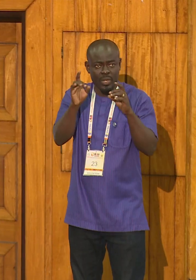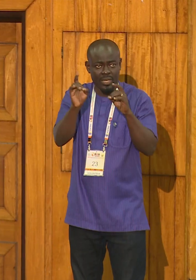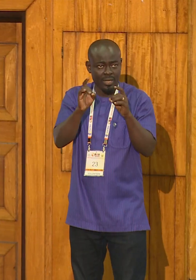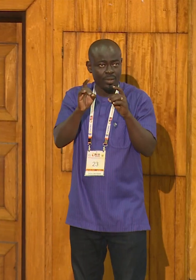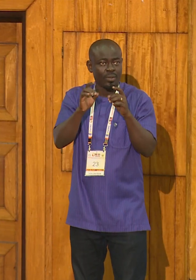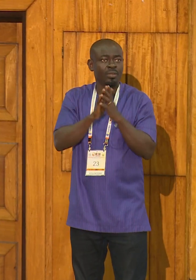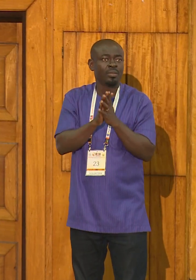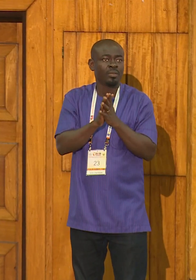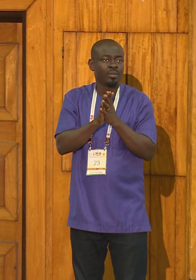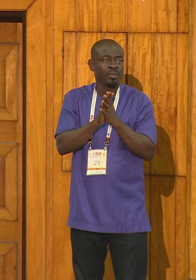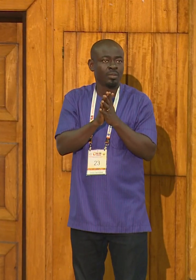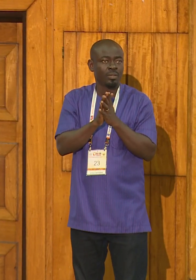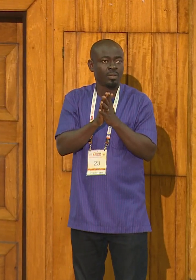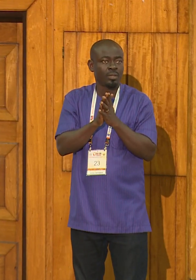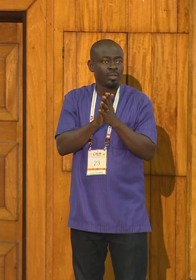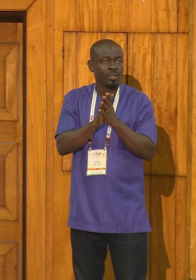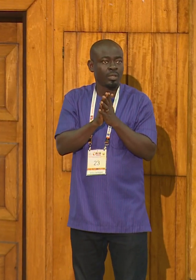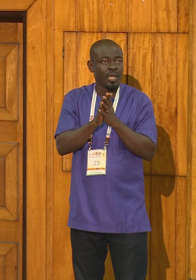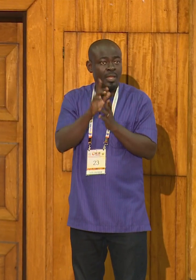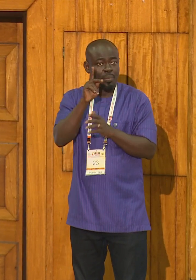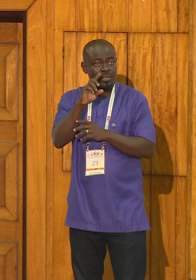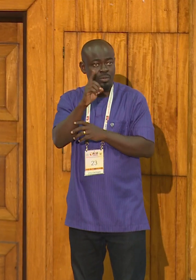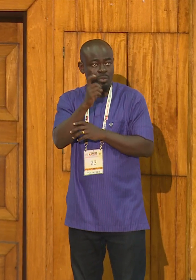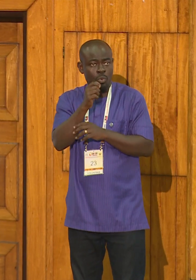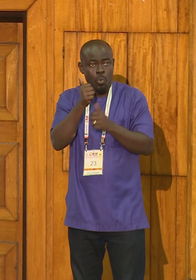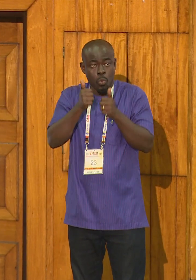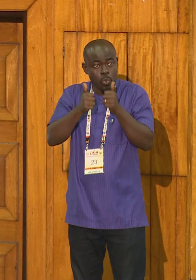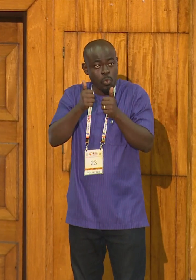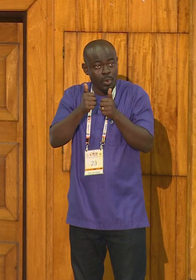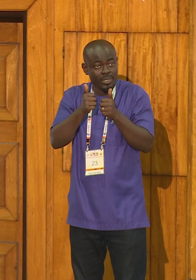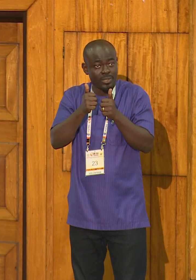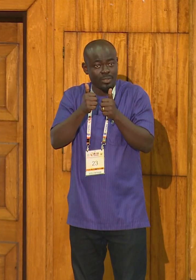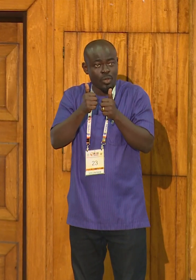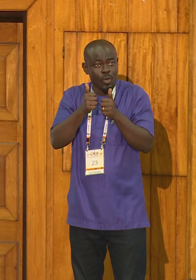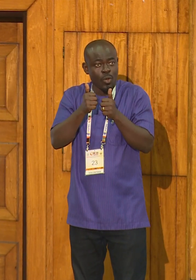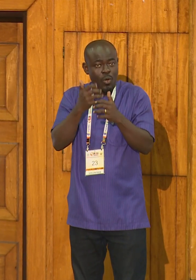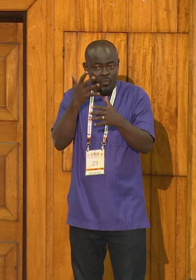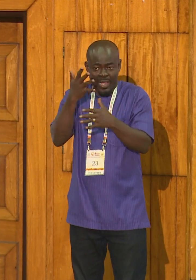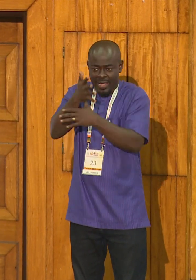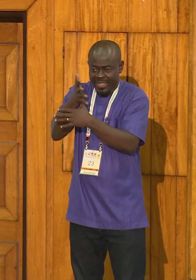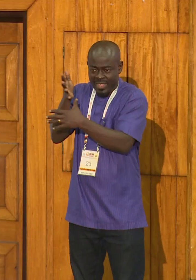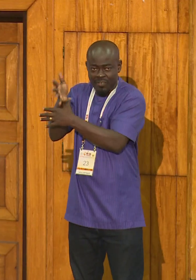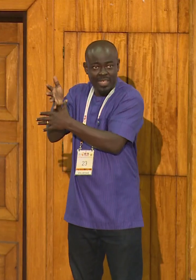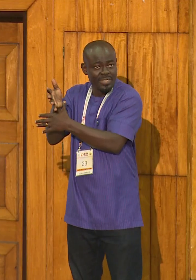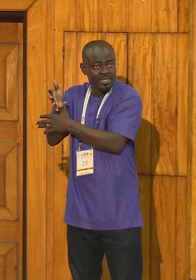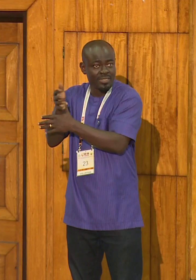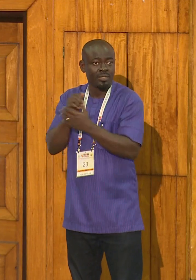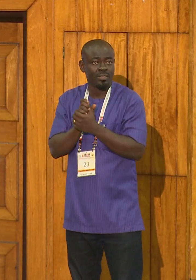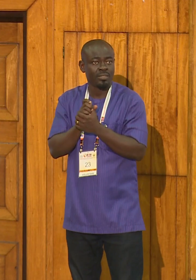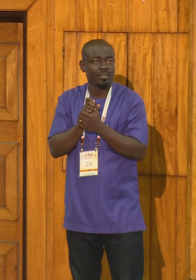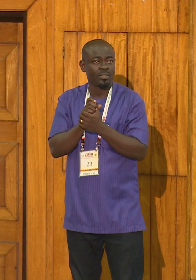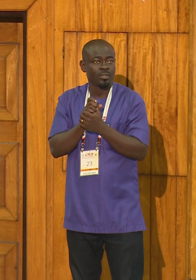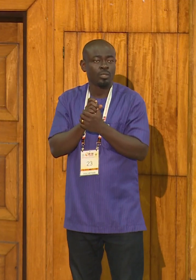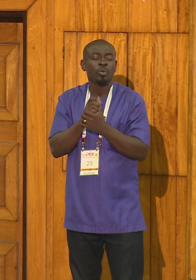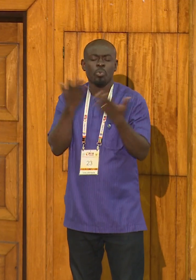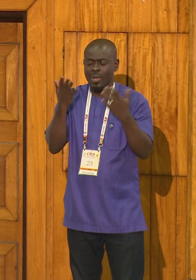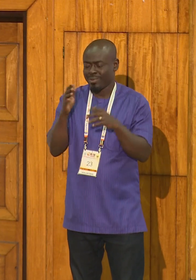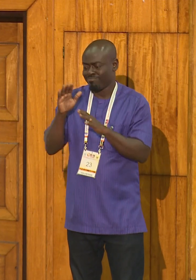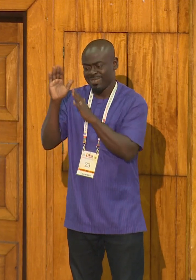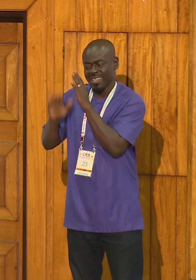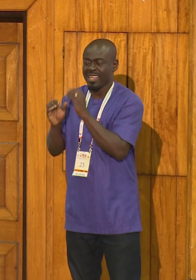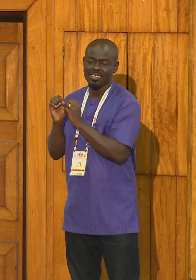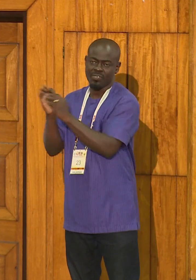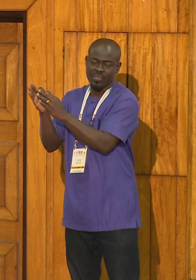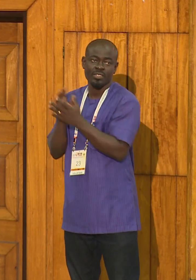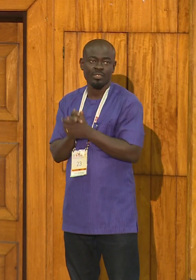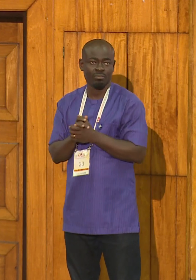implementing, and the presenter was asking which of these interventions were less effective.